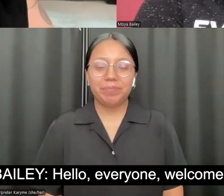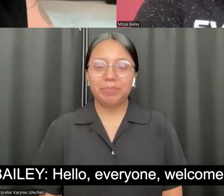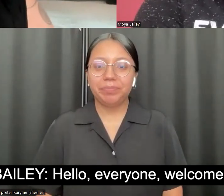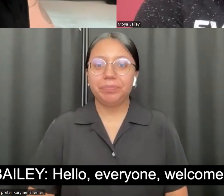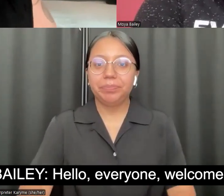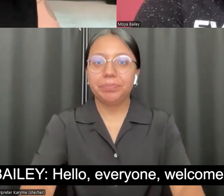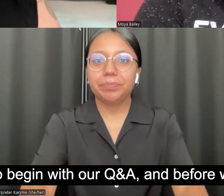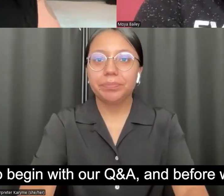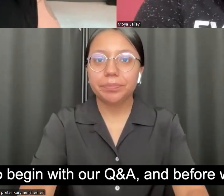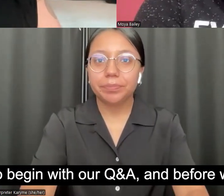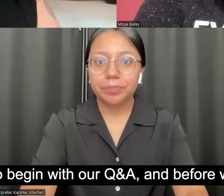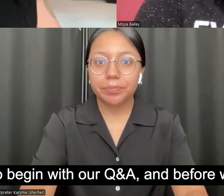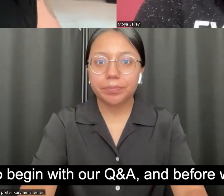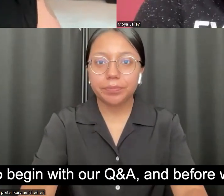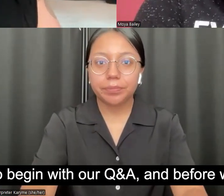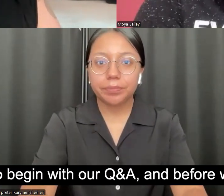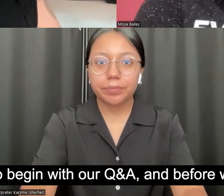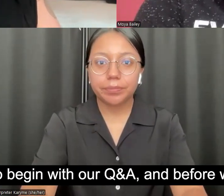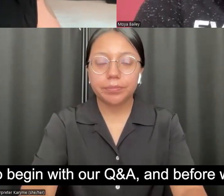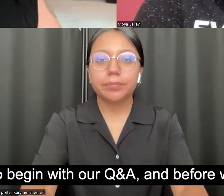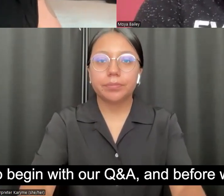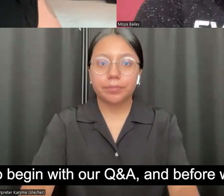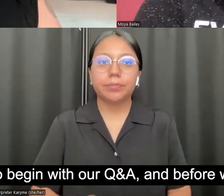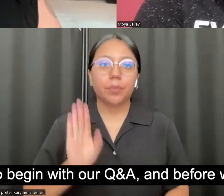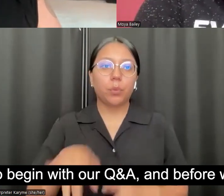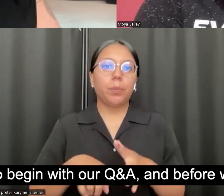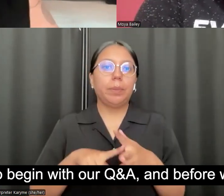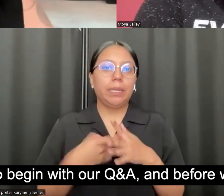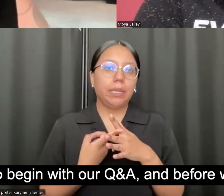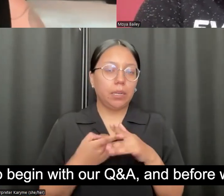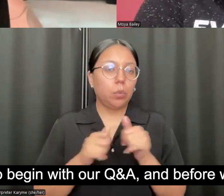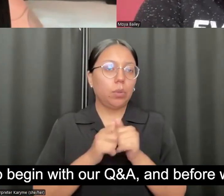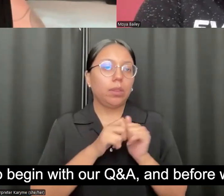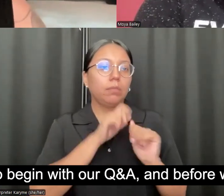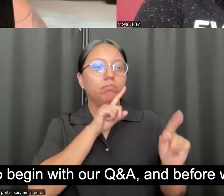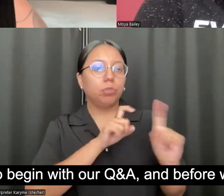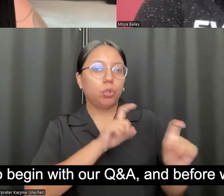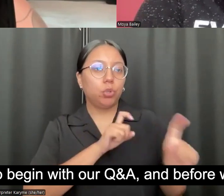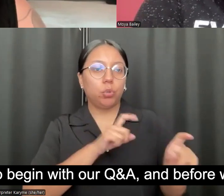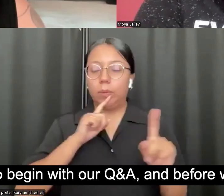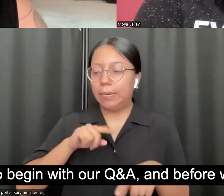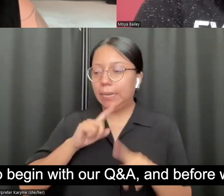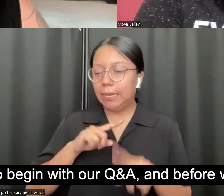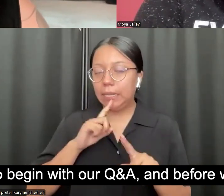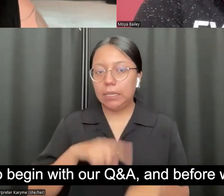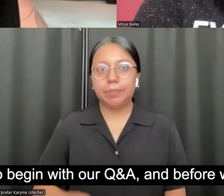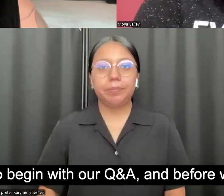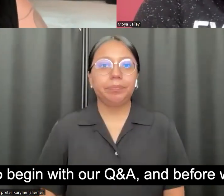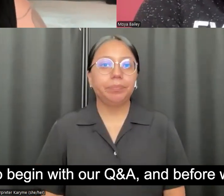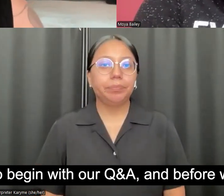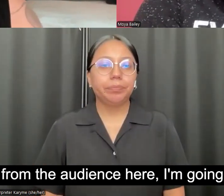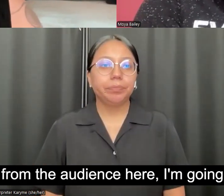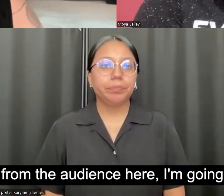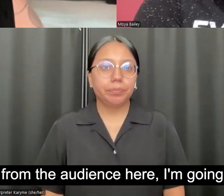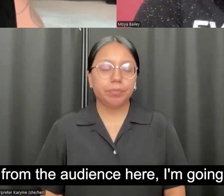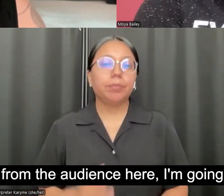We're going to begin with our Q&A. And before we take a